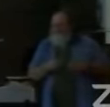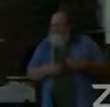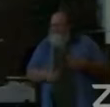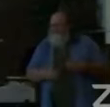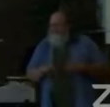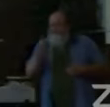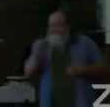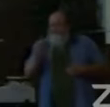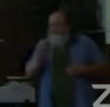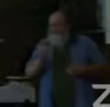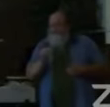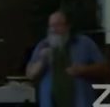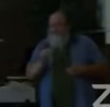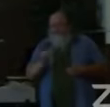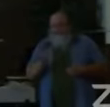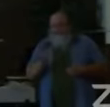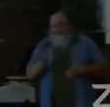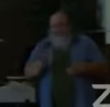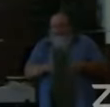hope.